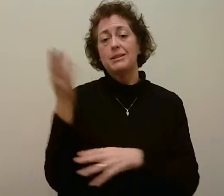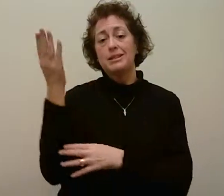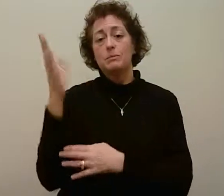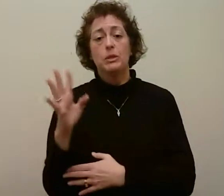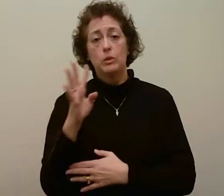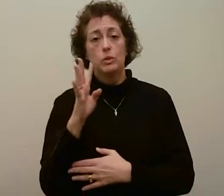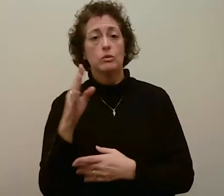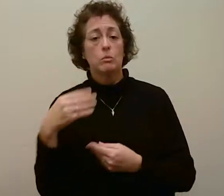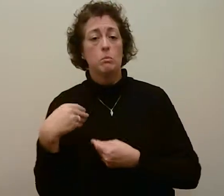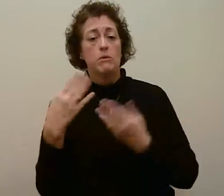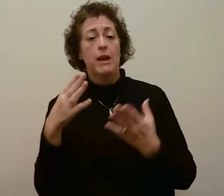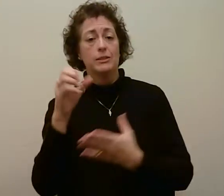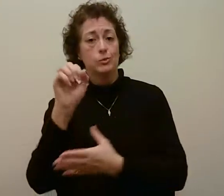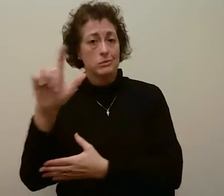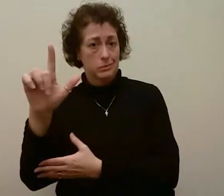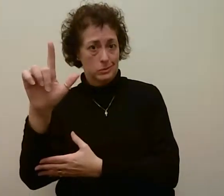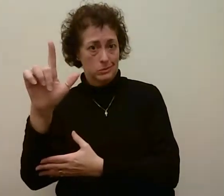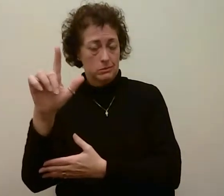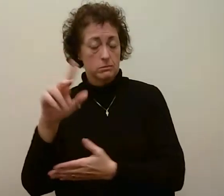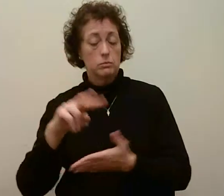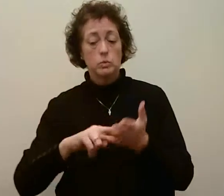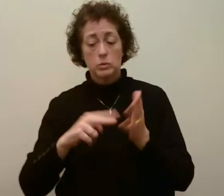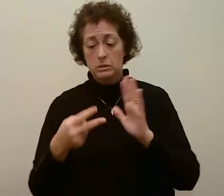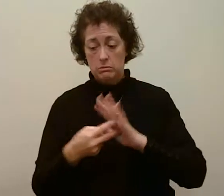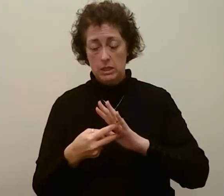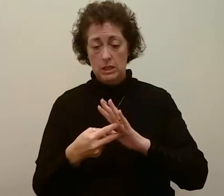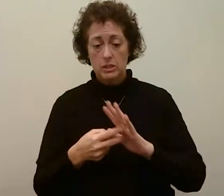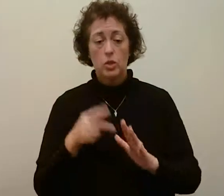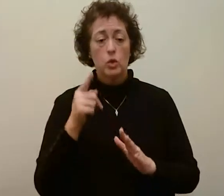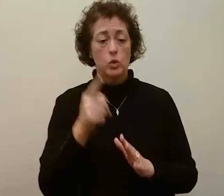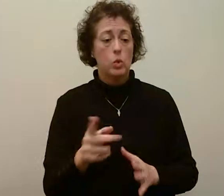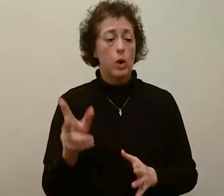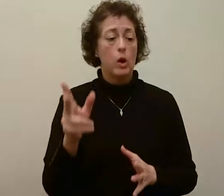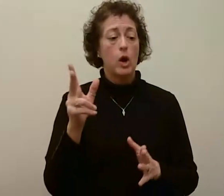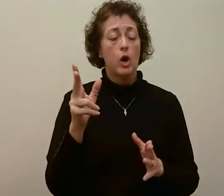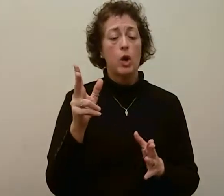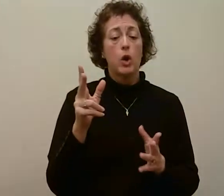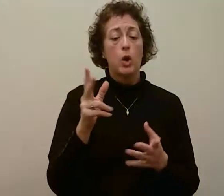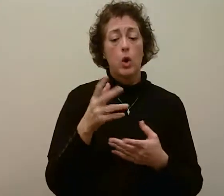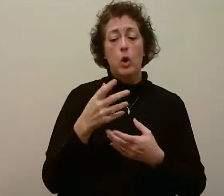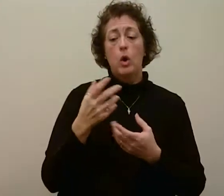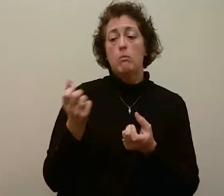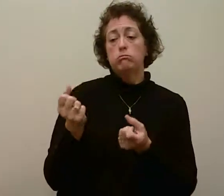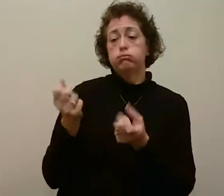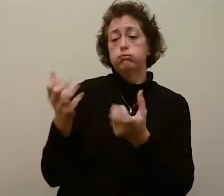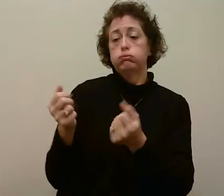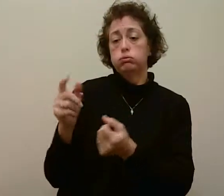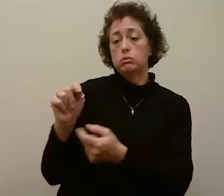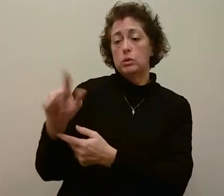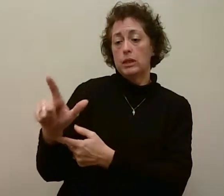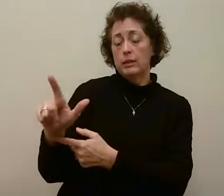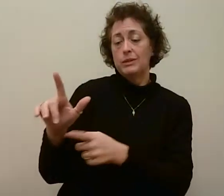So basically you are rendering your target language as you are continuously taking in your